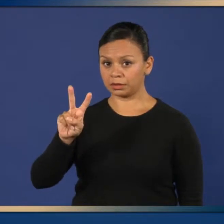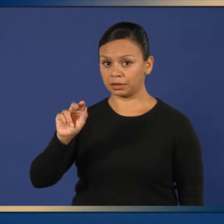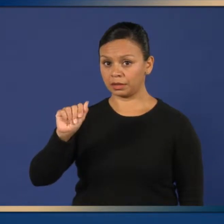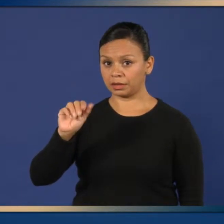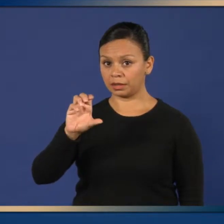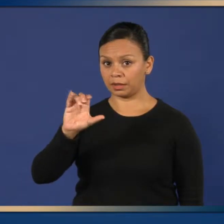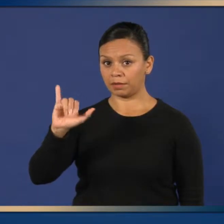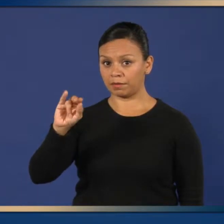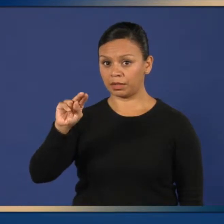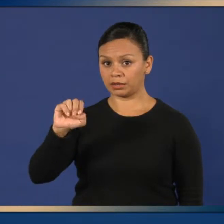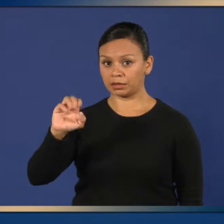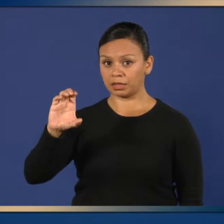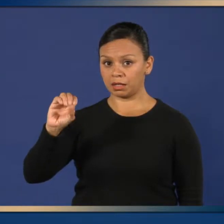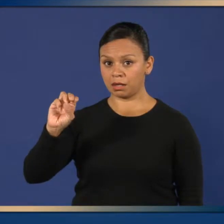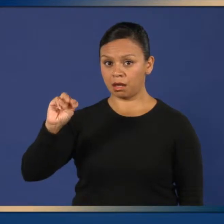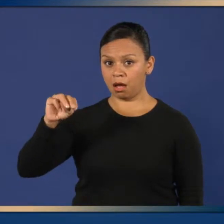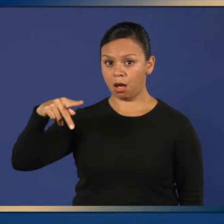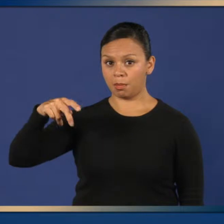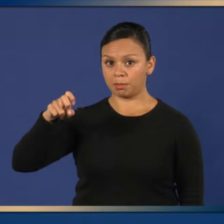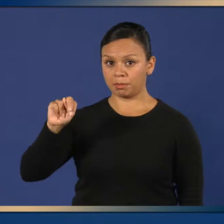www.hrsa.gov/vaccine compensation.